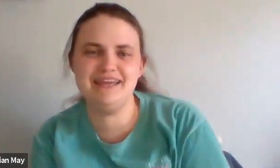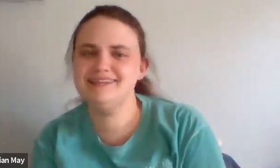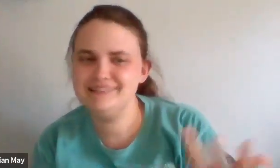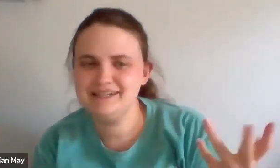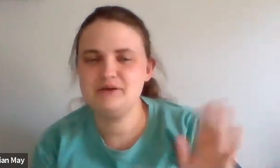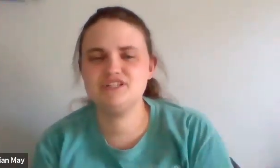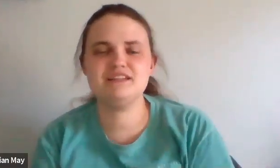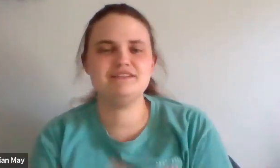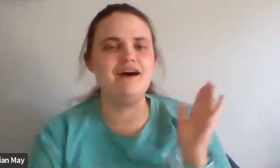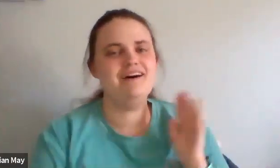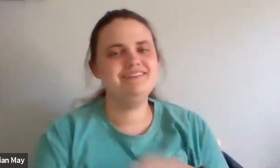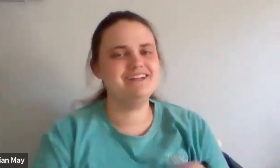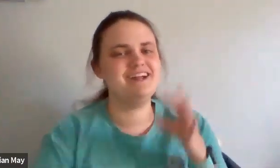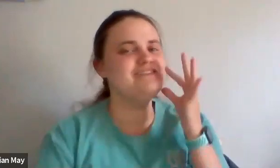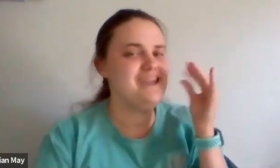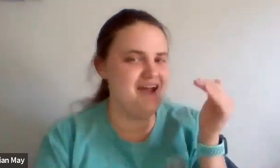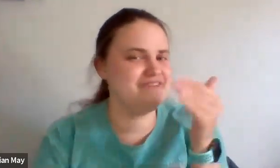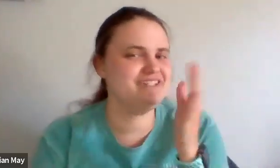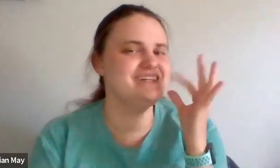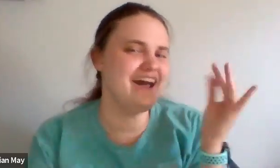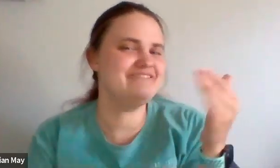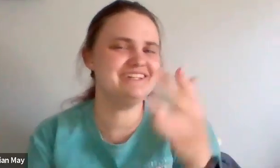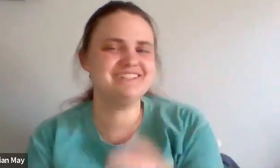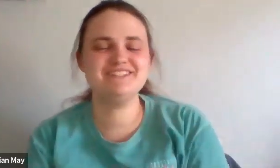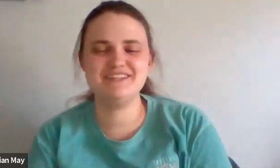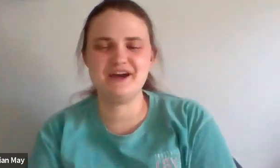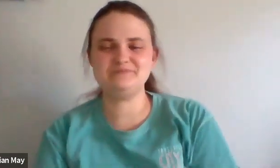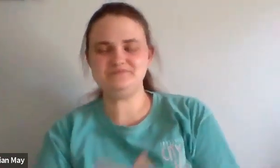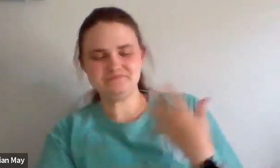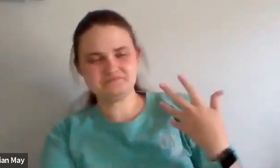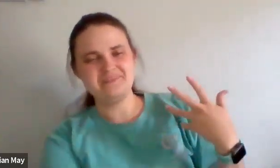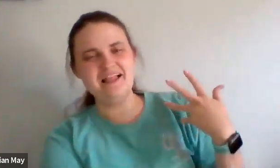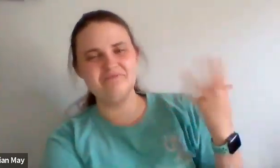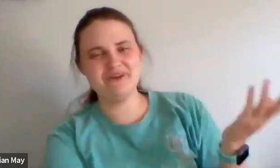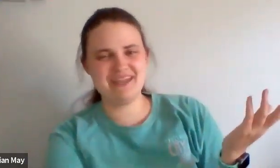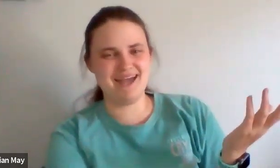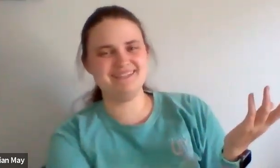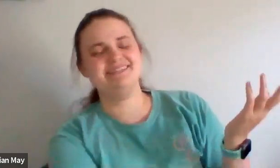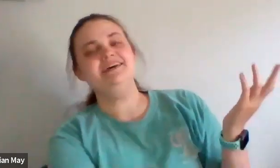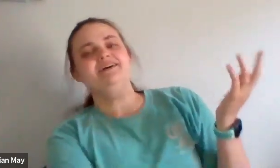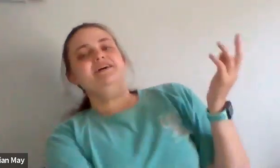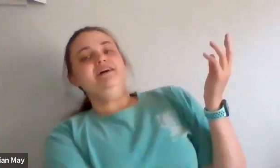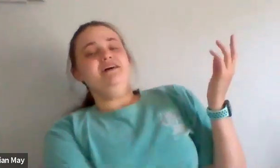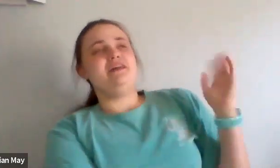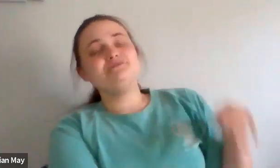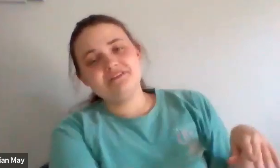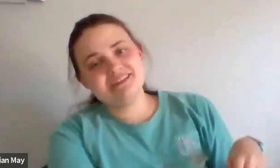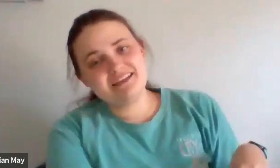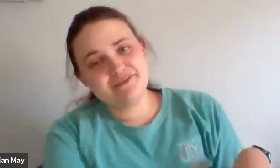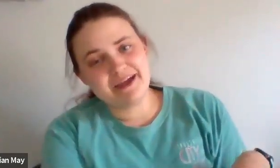Like, but she's like, no, catfish. So, But yes, that's one of the things I love about